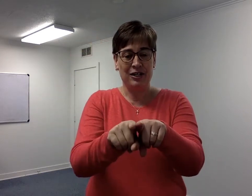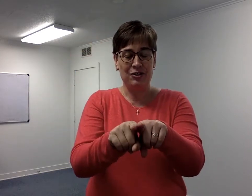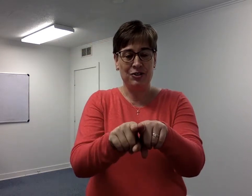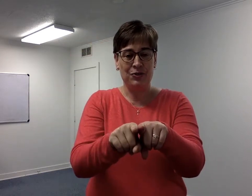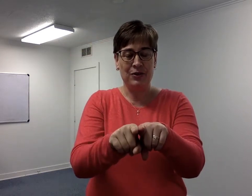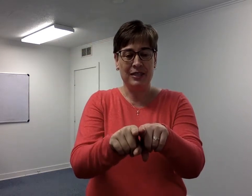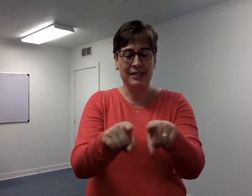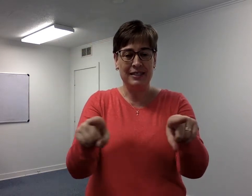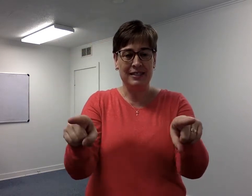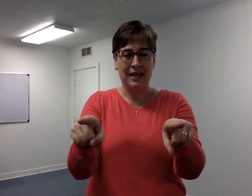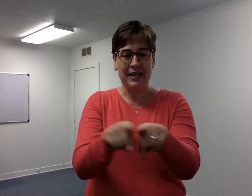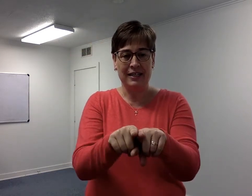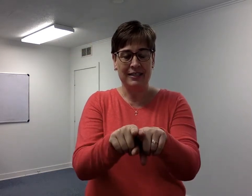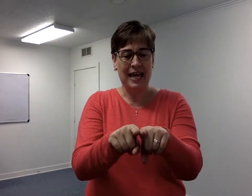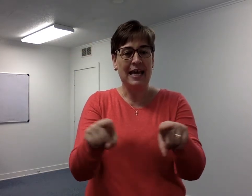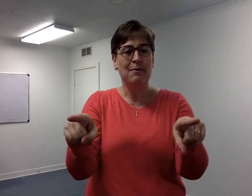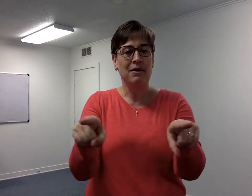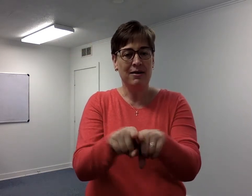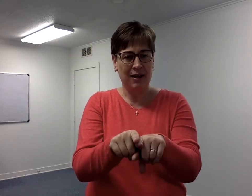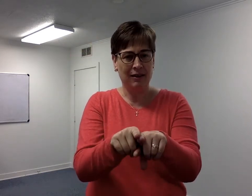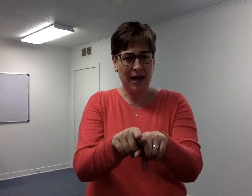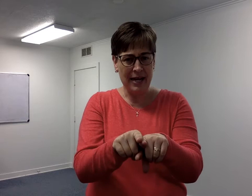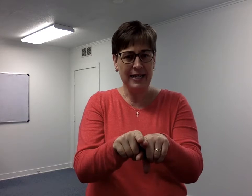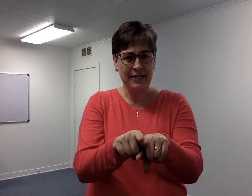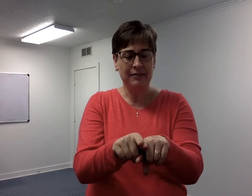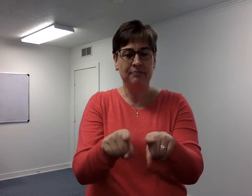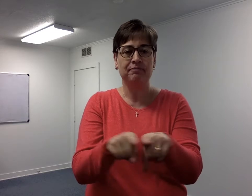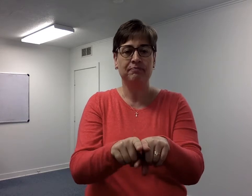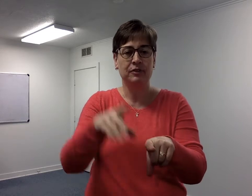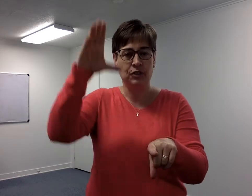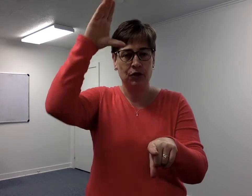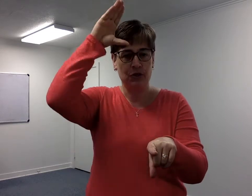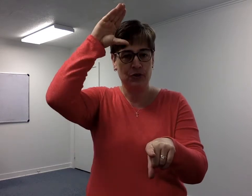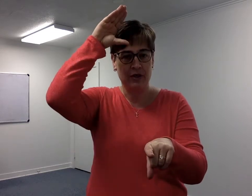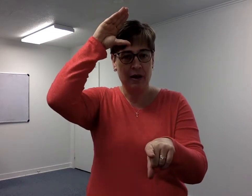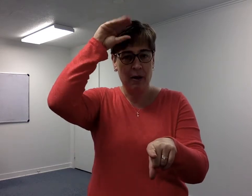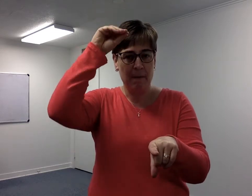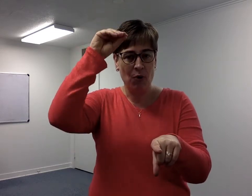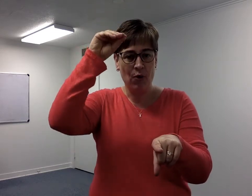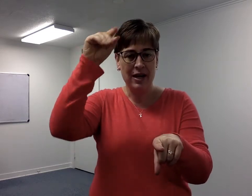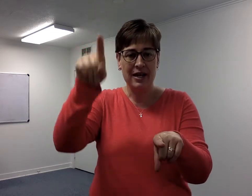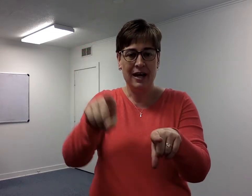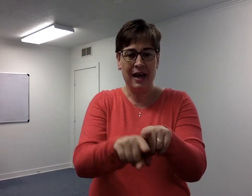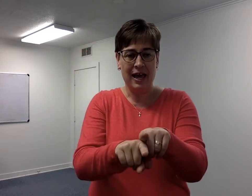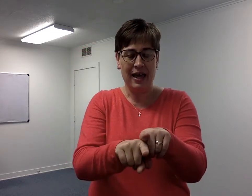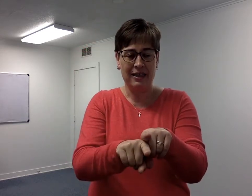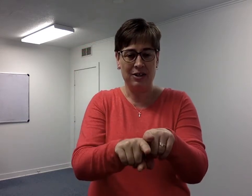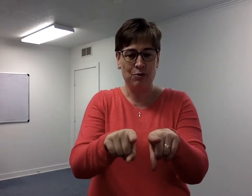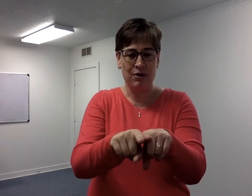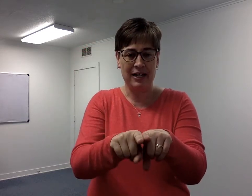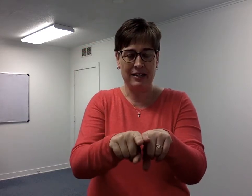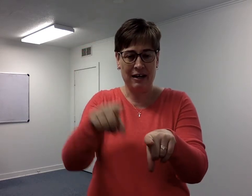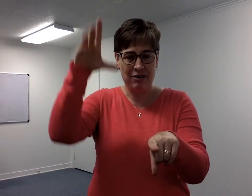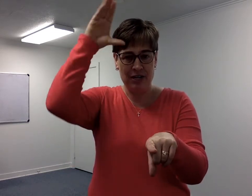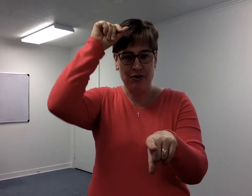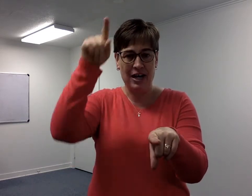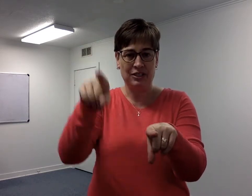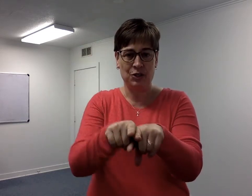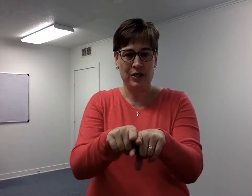to do, this is like same, alike. So you're doing boy, and then you're bringing it down here next to each